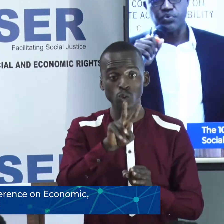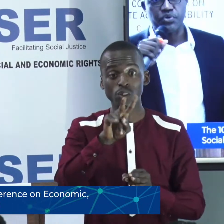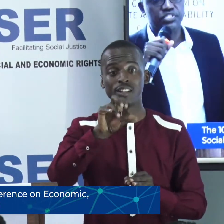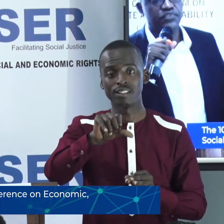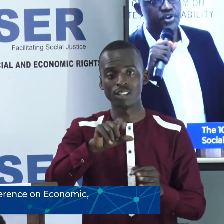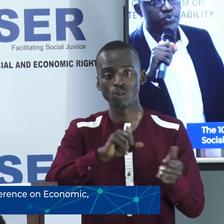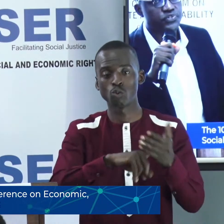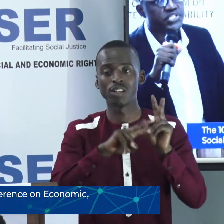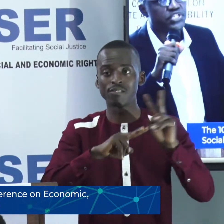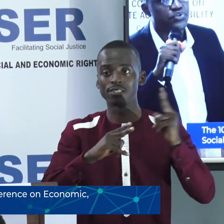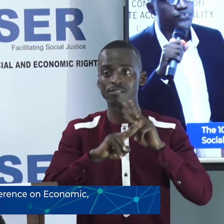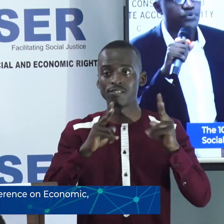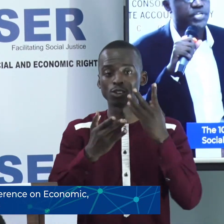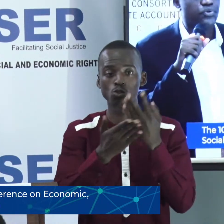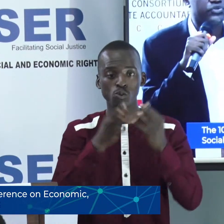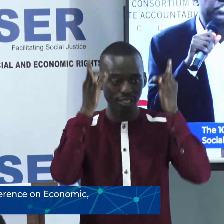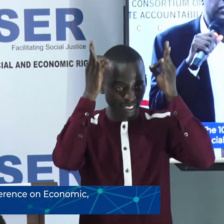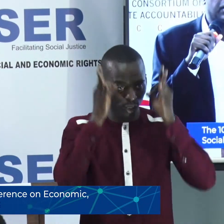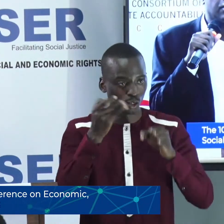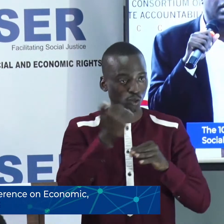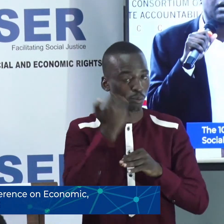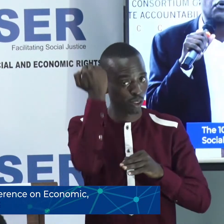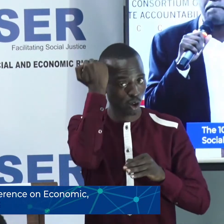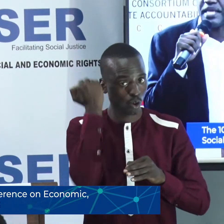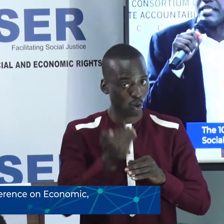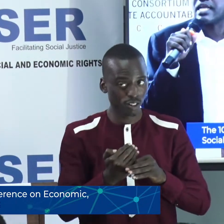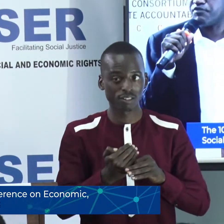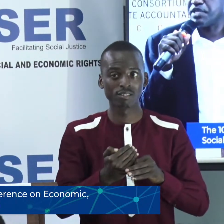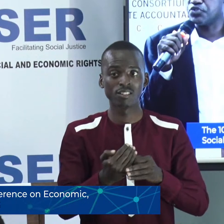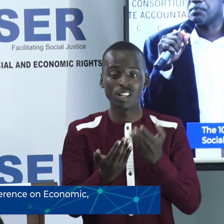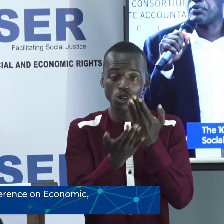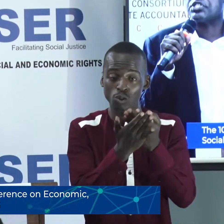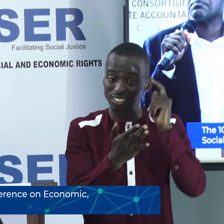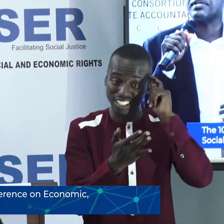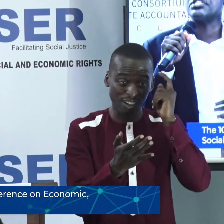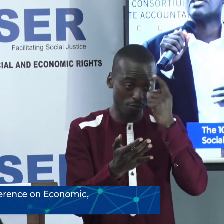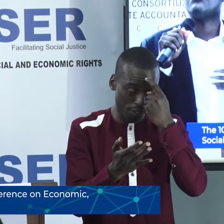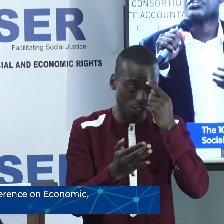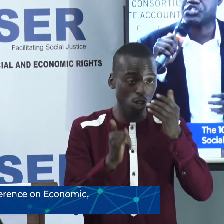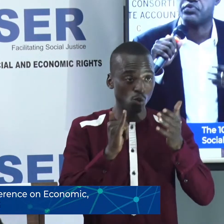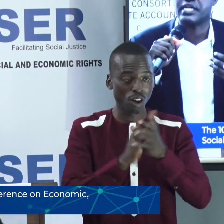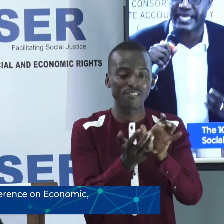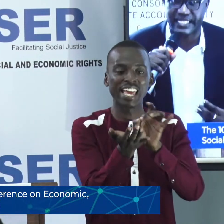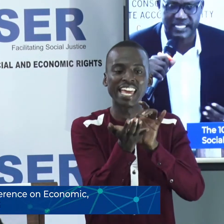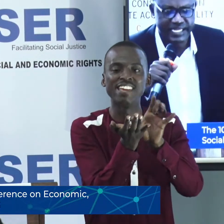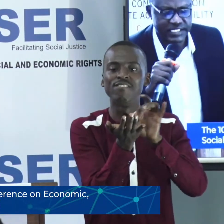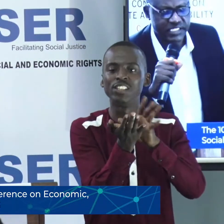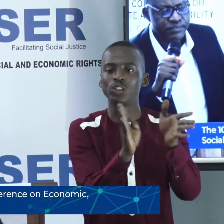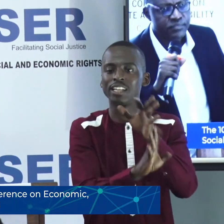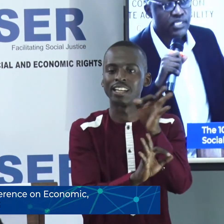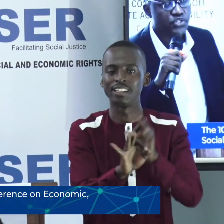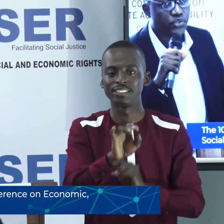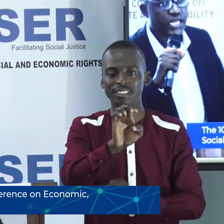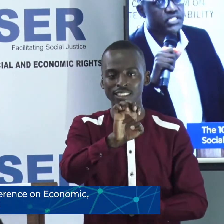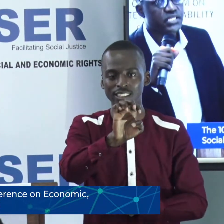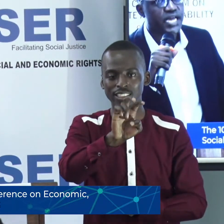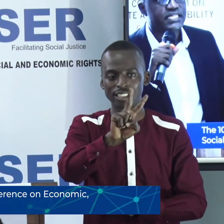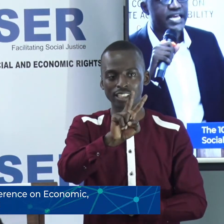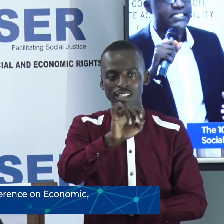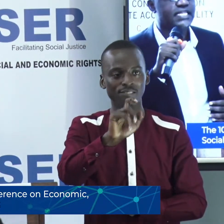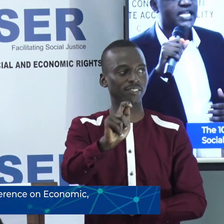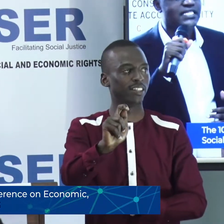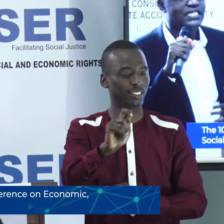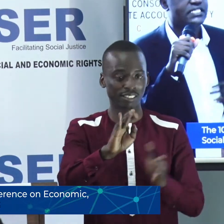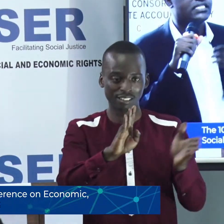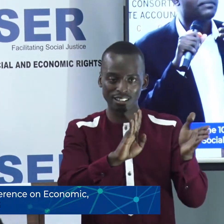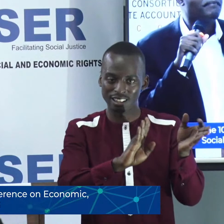2019, we got a very good decision from the courts compelling government to put in place eviction guidelines, so that guidelines